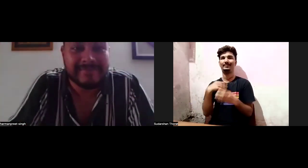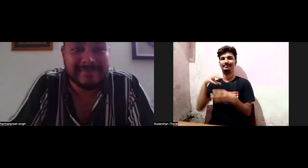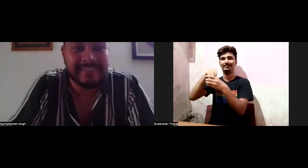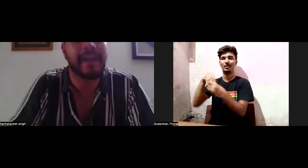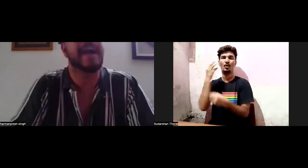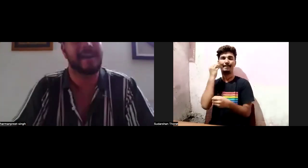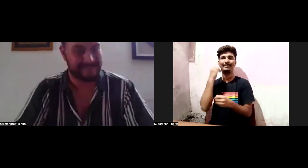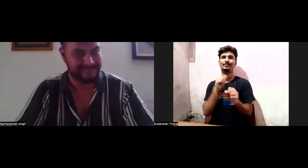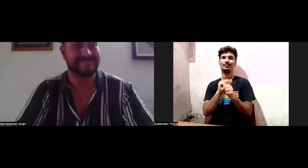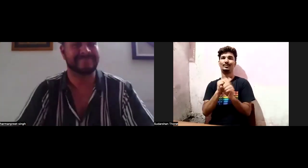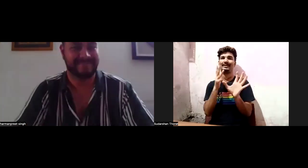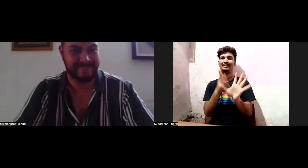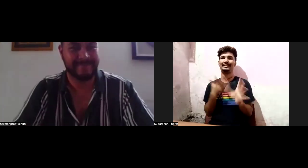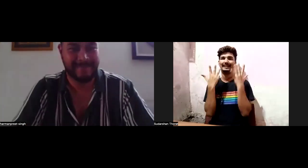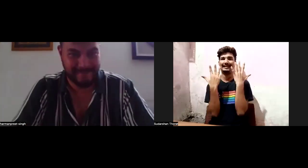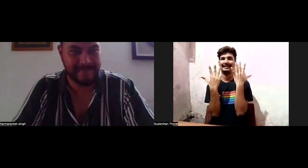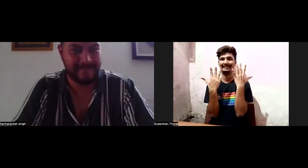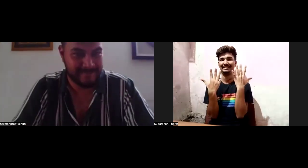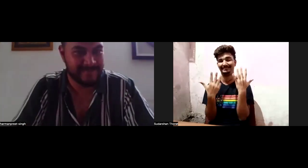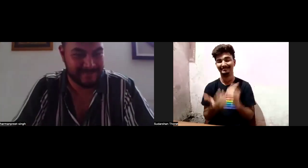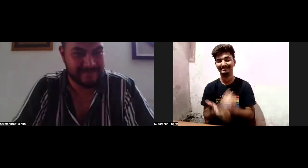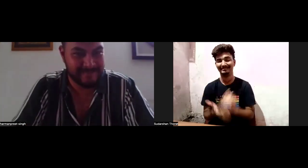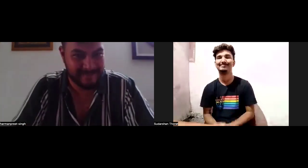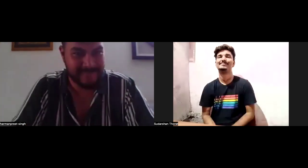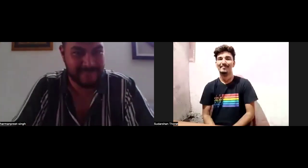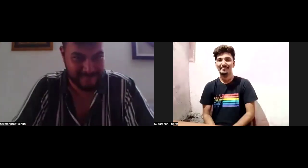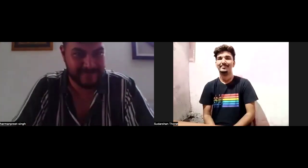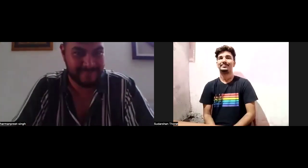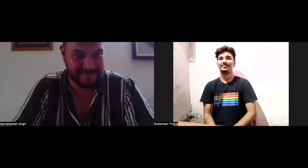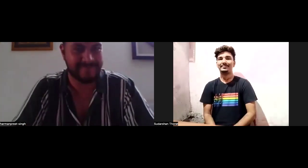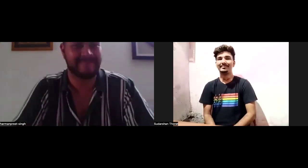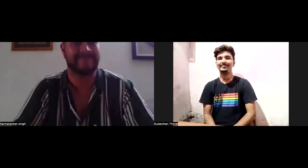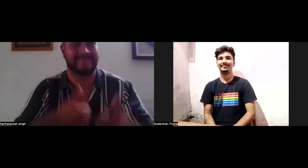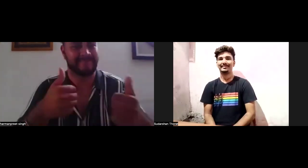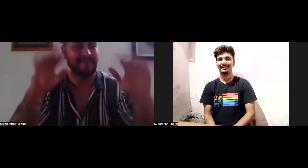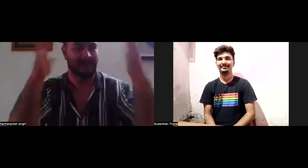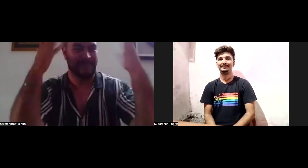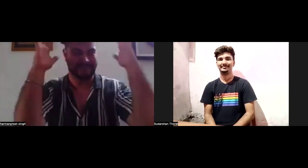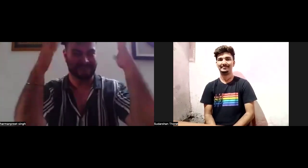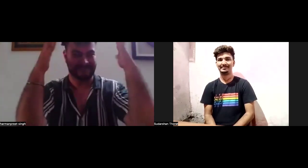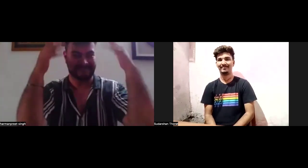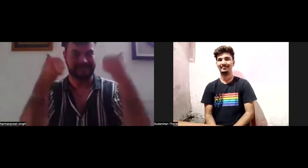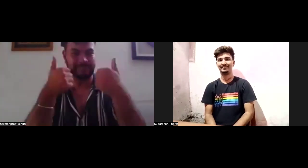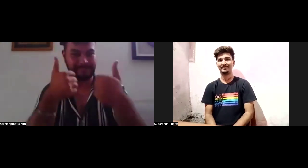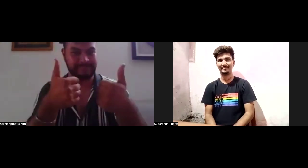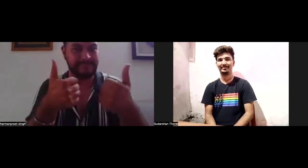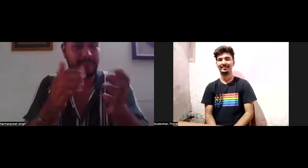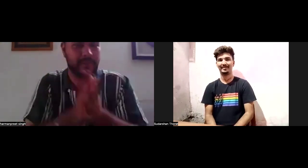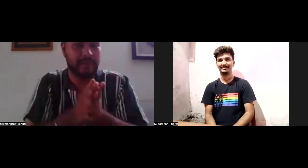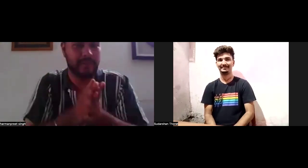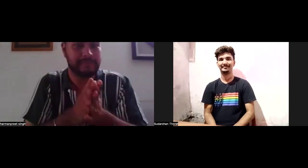a 9 years of experience working along with the hearing peers in the LGBT